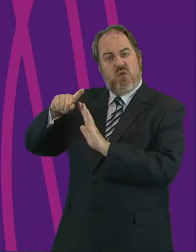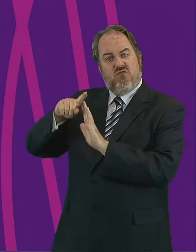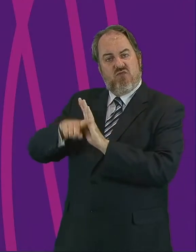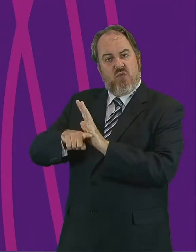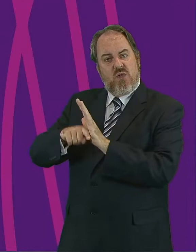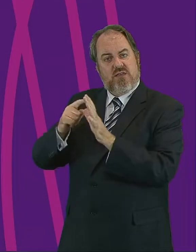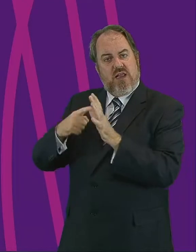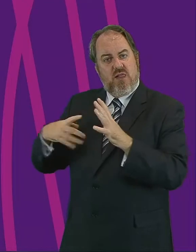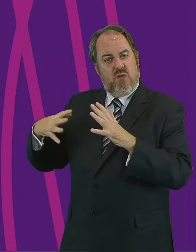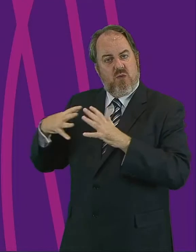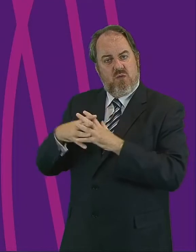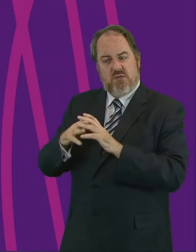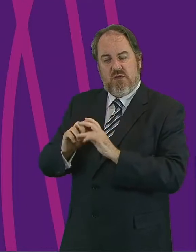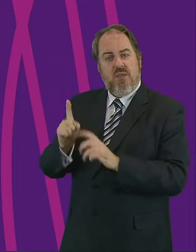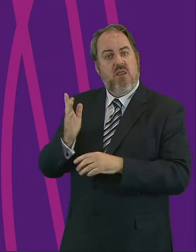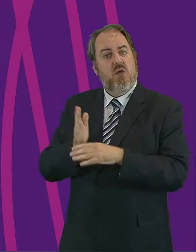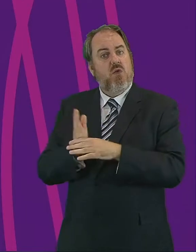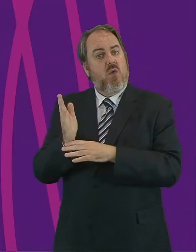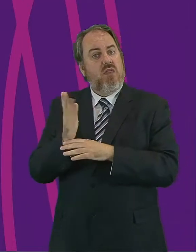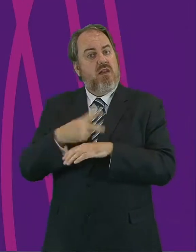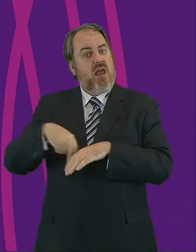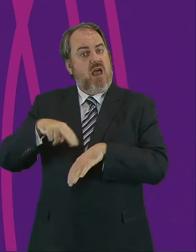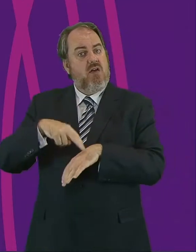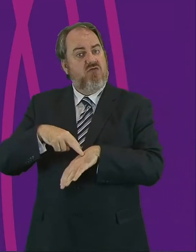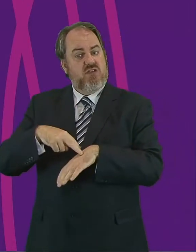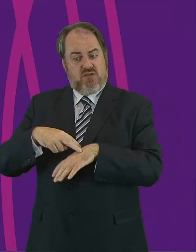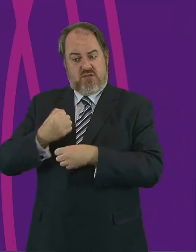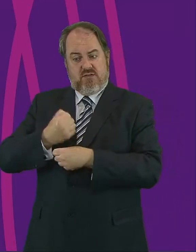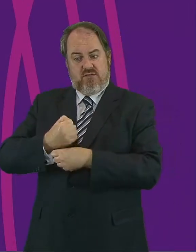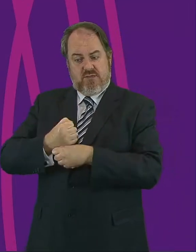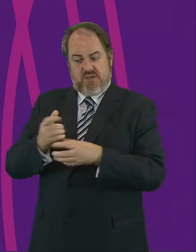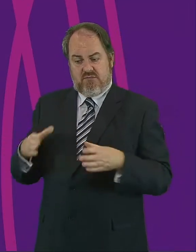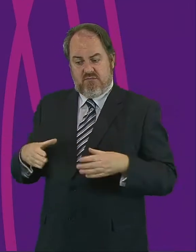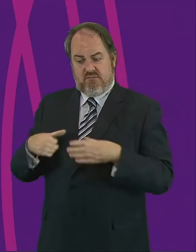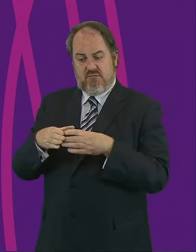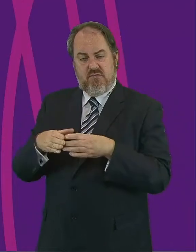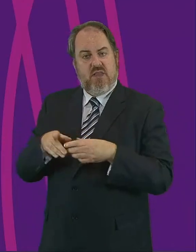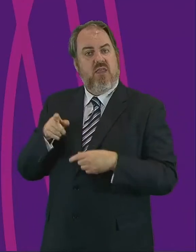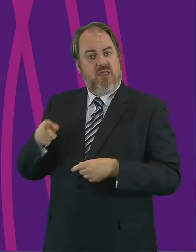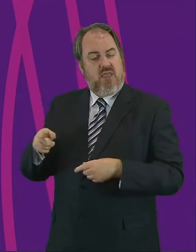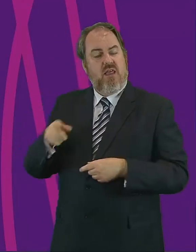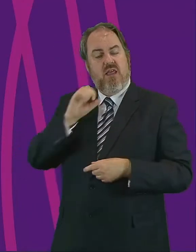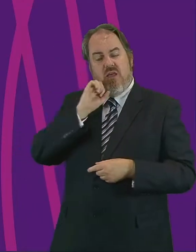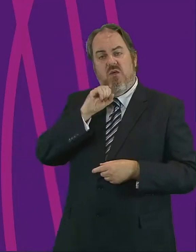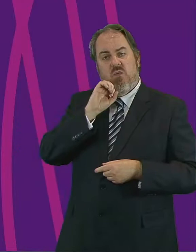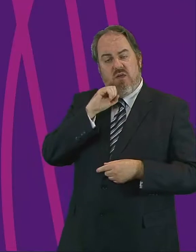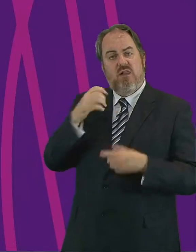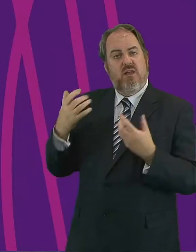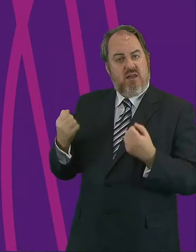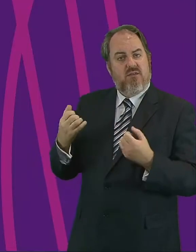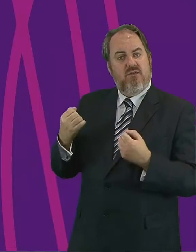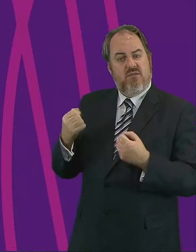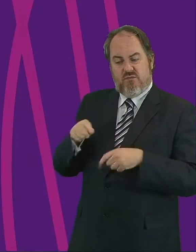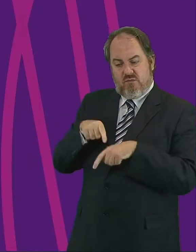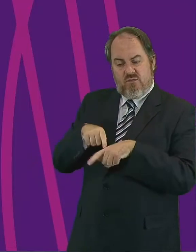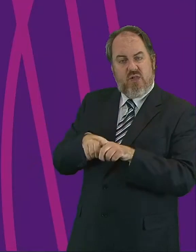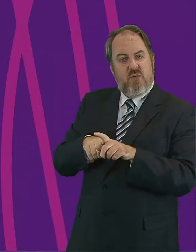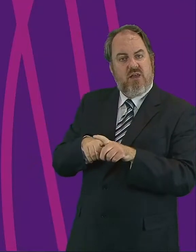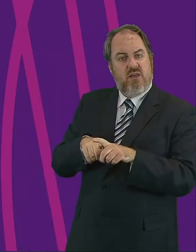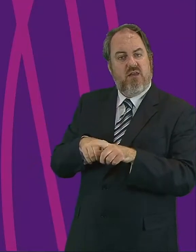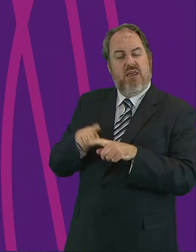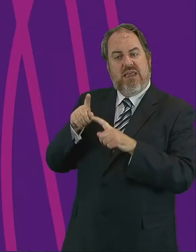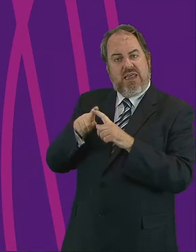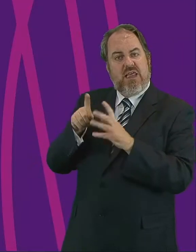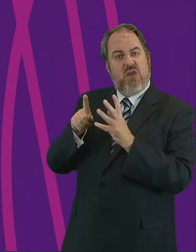of course the Northern Irish administration in terms of the regulatory standards that they will have the EU will also be keeping pace and developing alongside